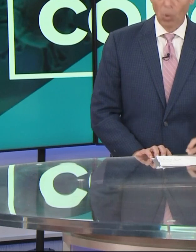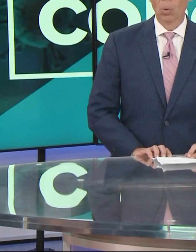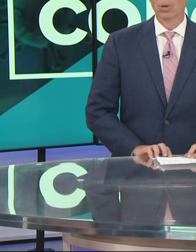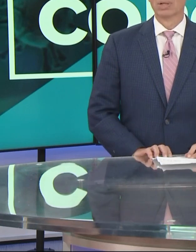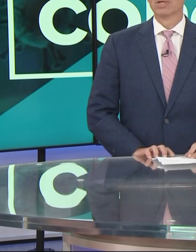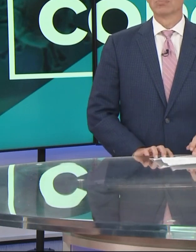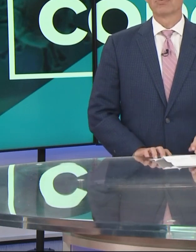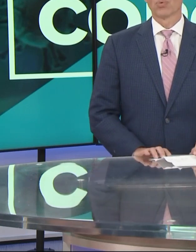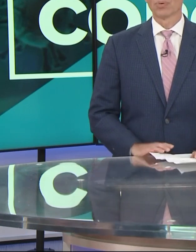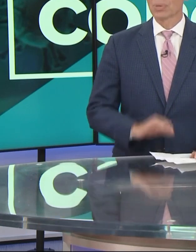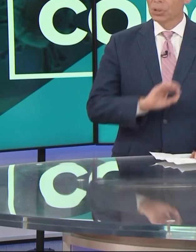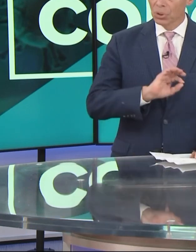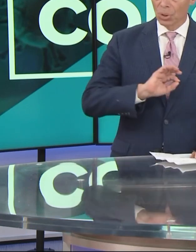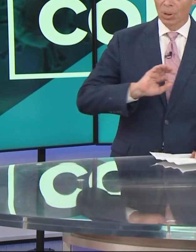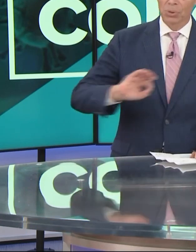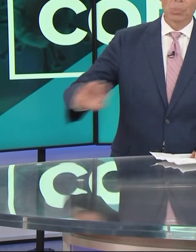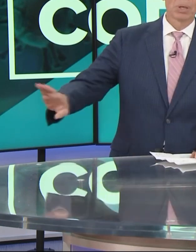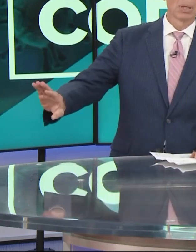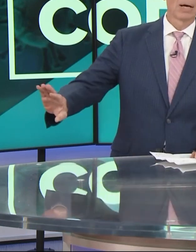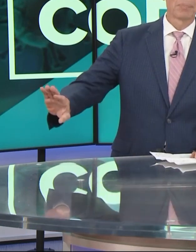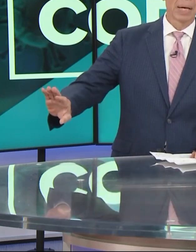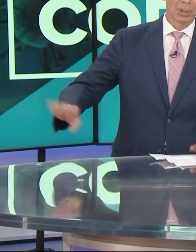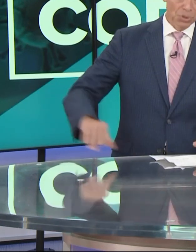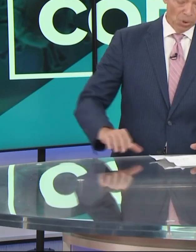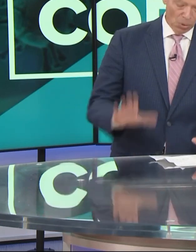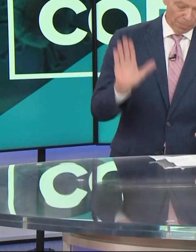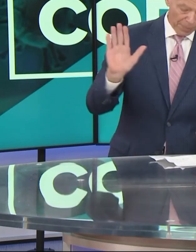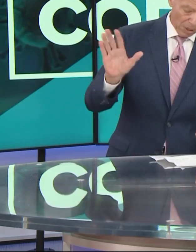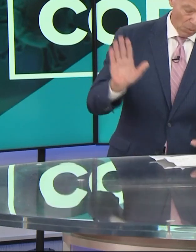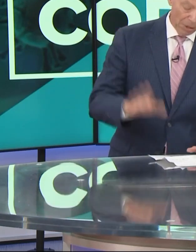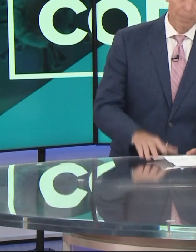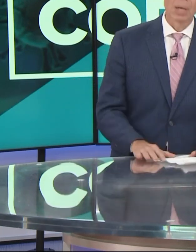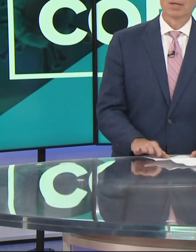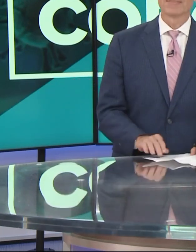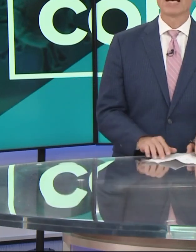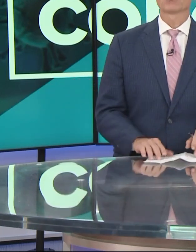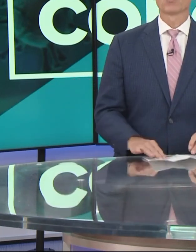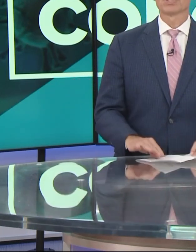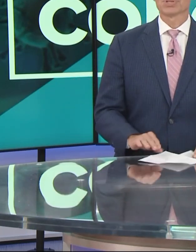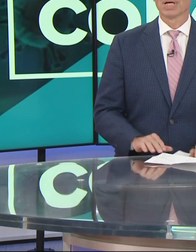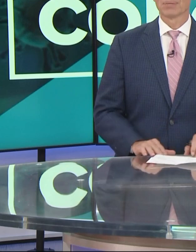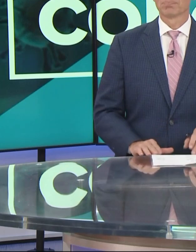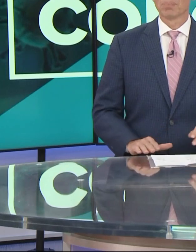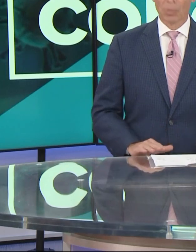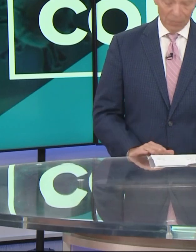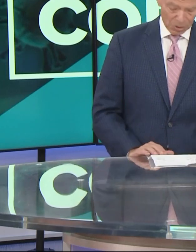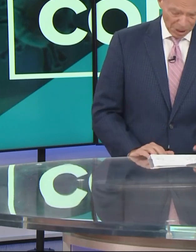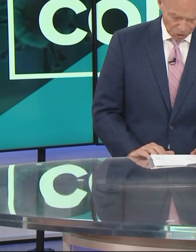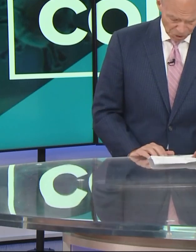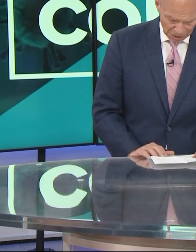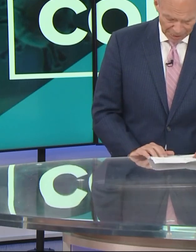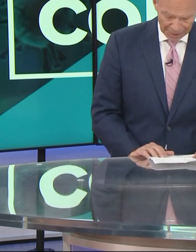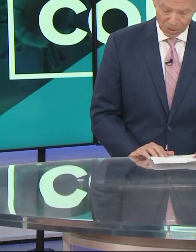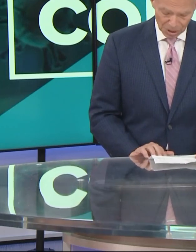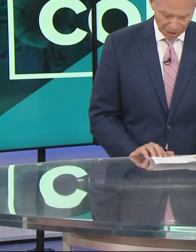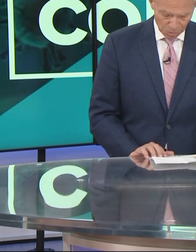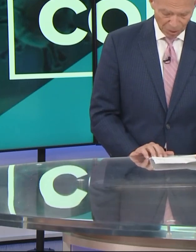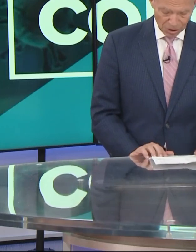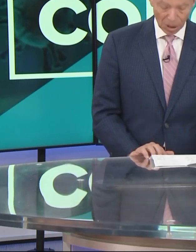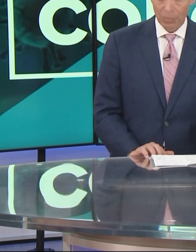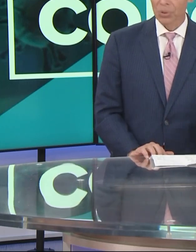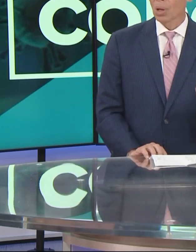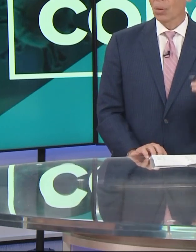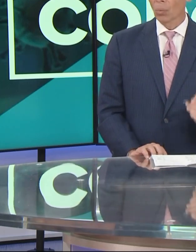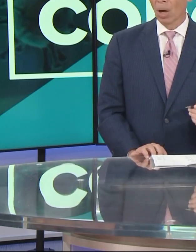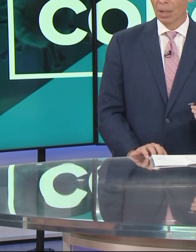even more before teachers should be allowed back in school. Anyway, that was a bone of contention in today's